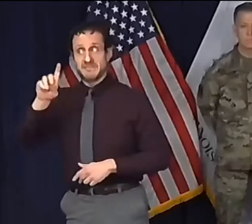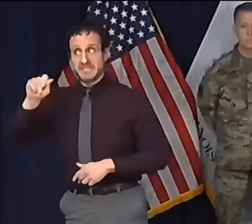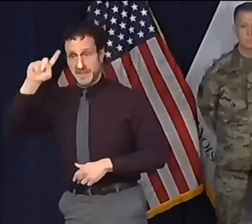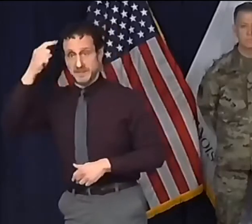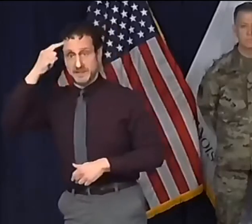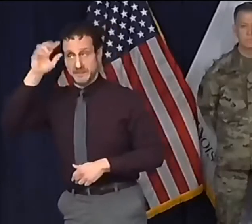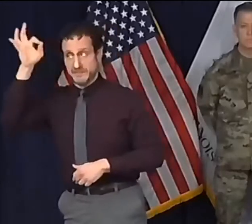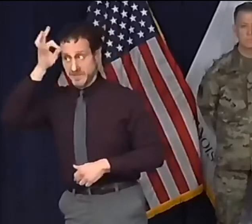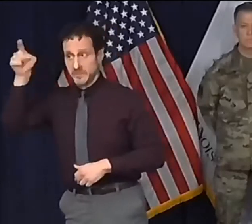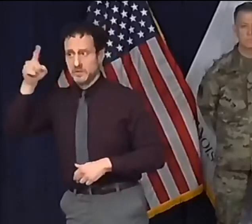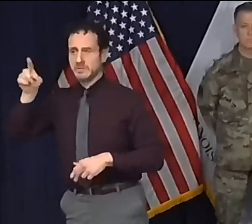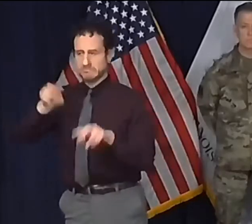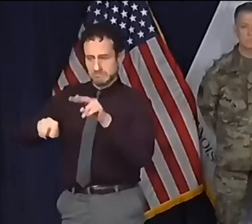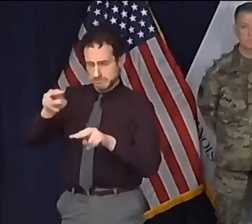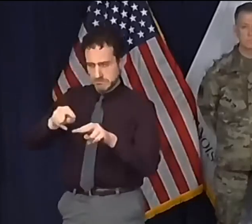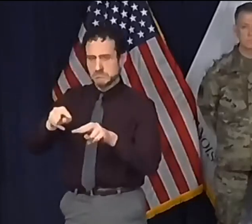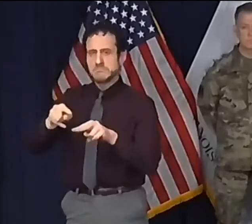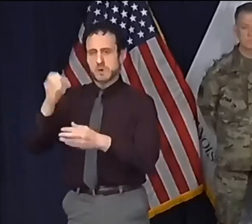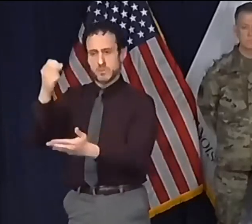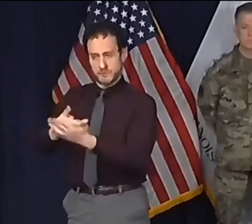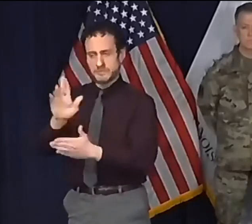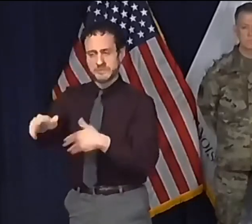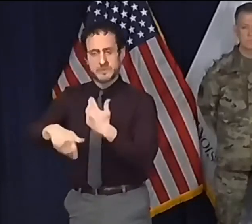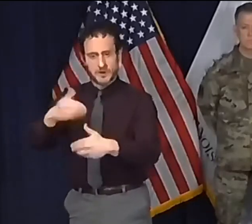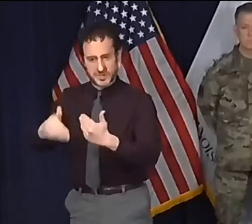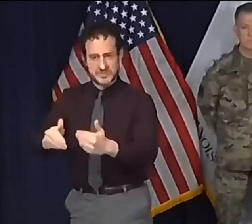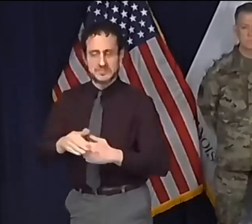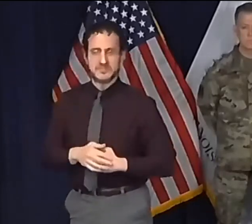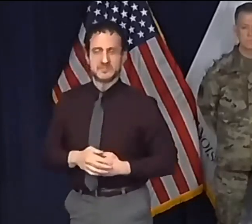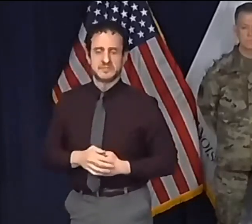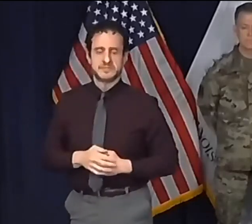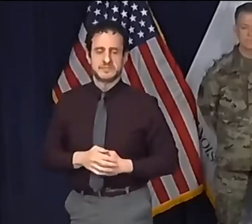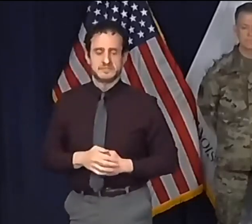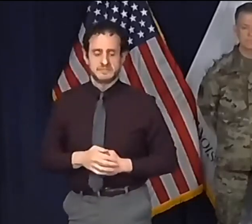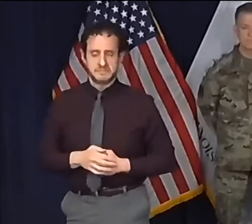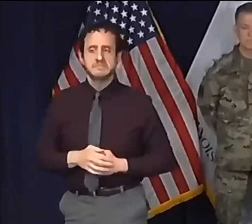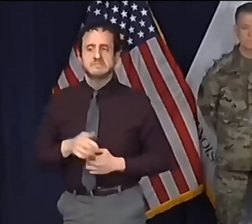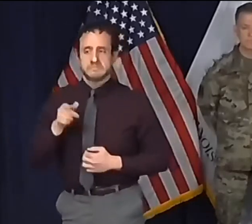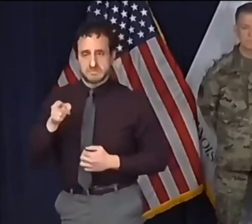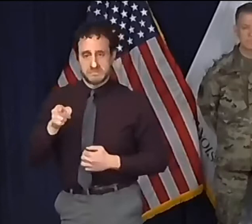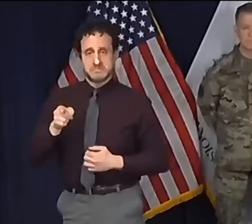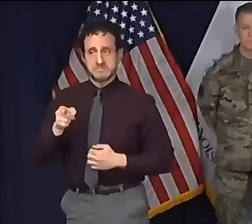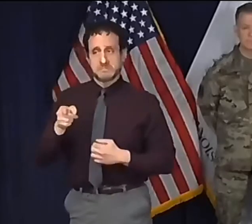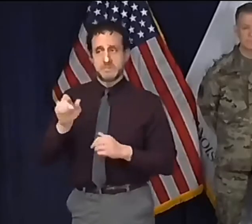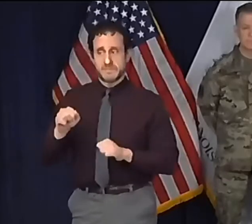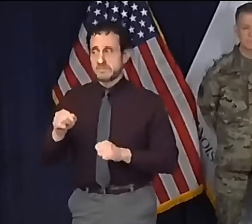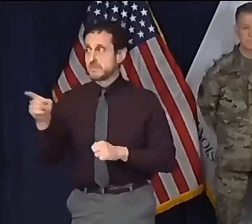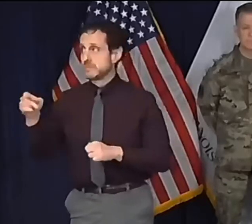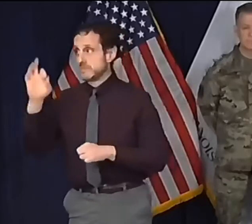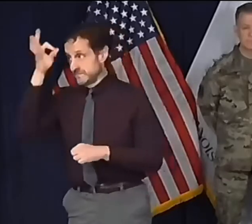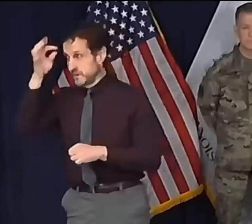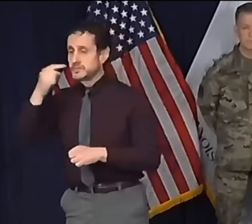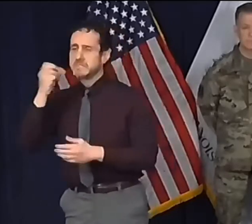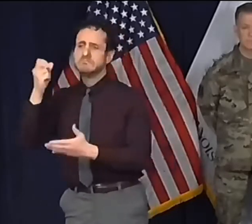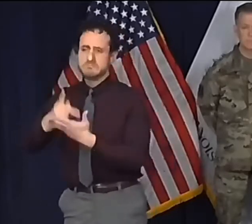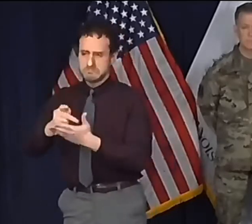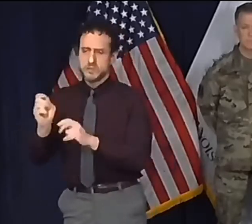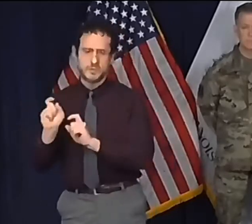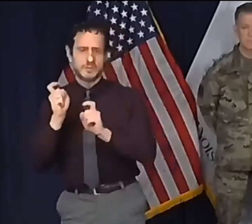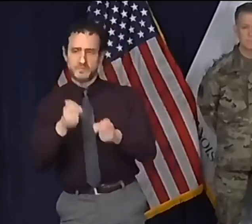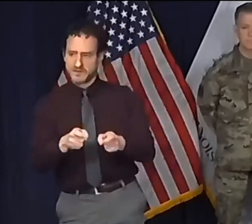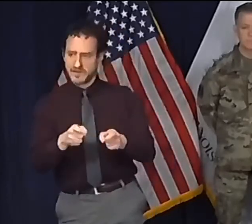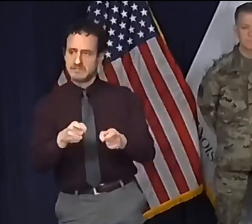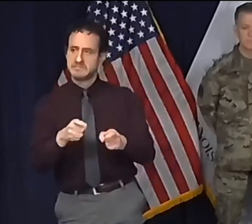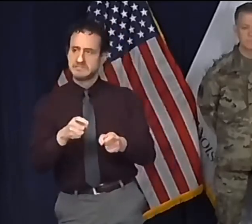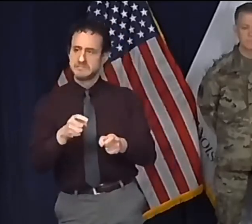are authorized under an emergency use authorization to provide COVID-19 testing to customers like the state